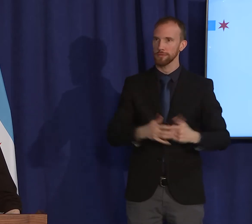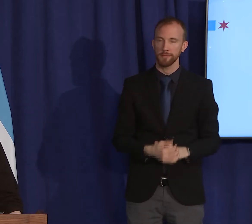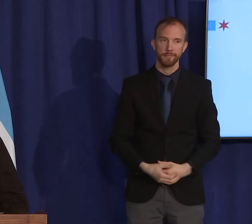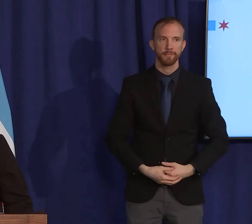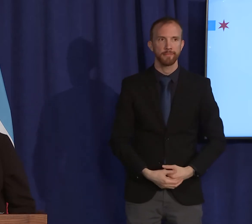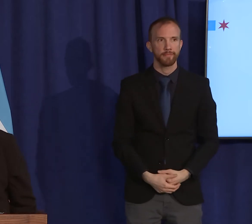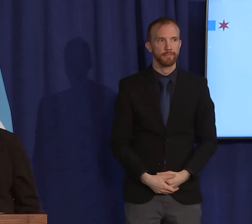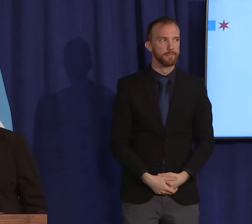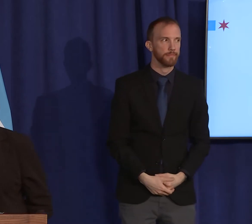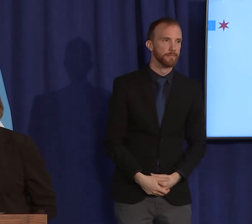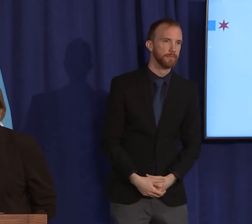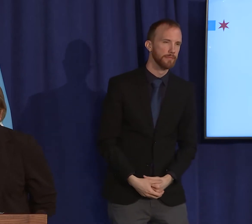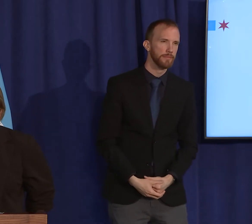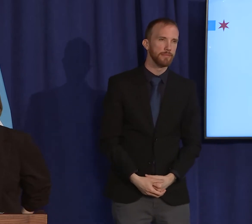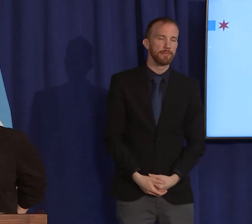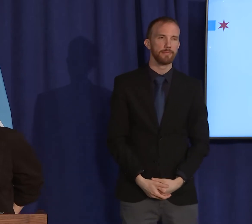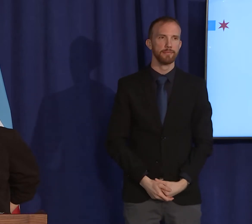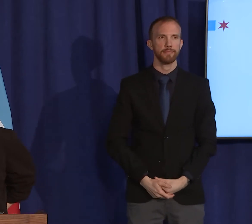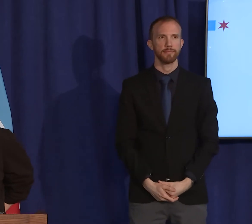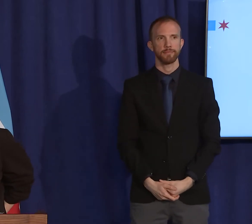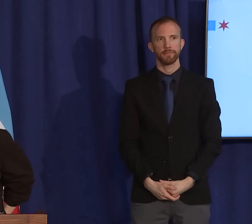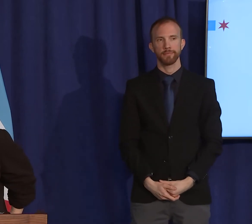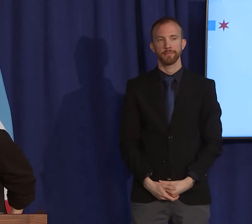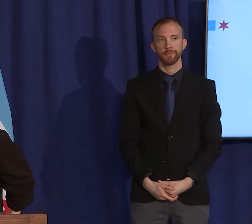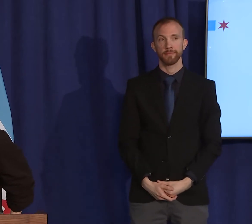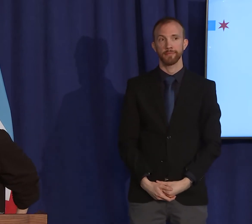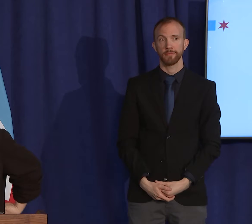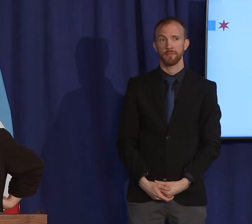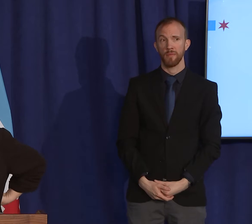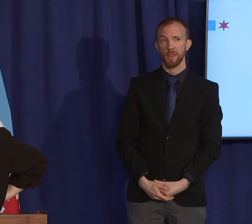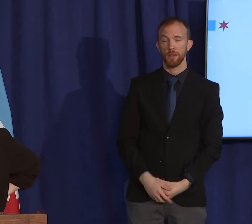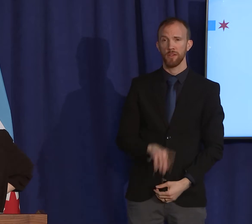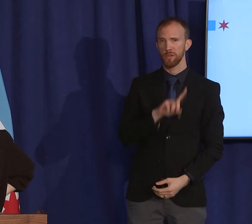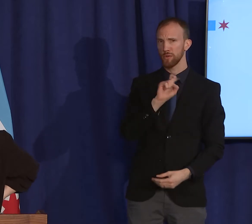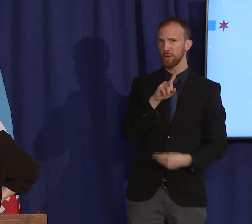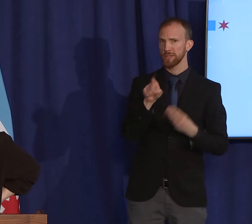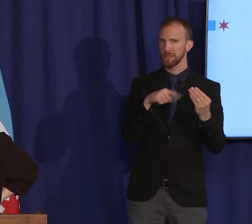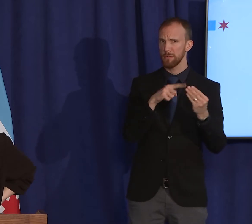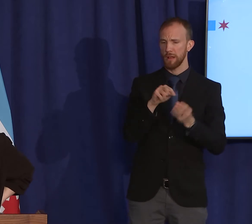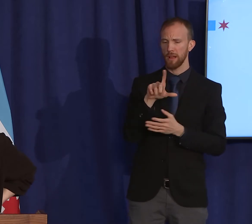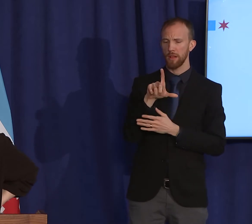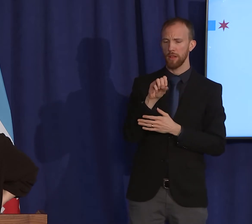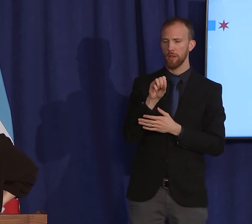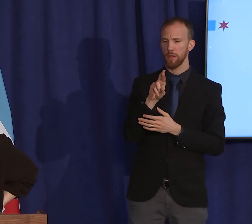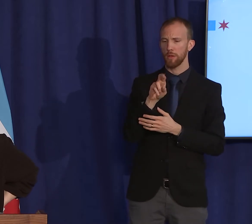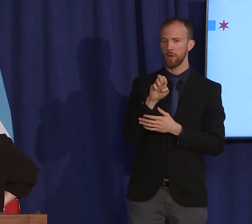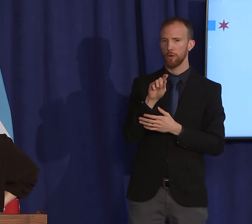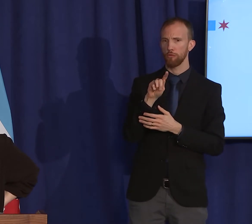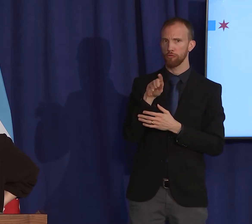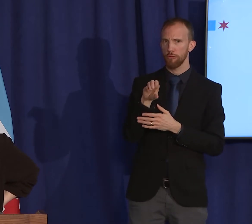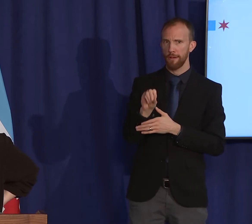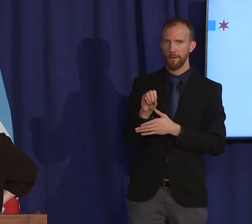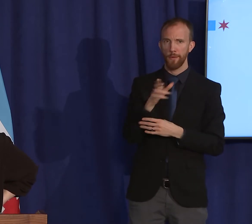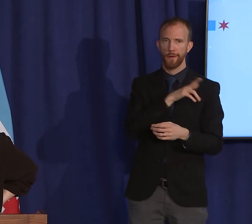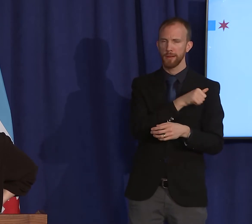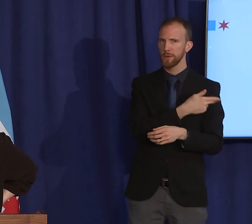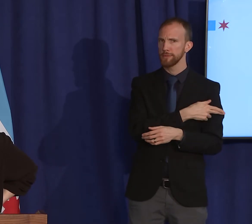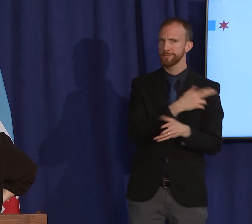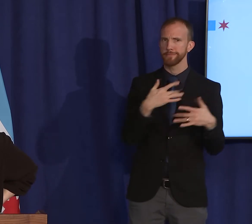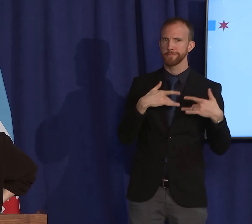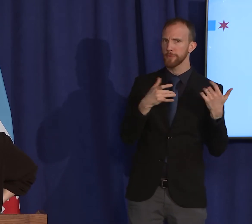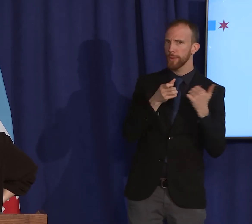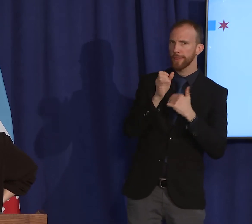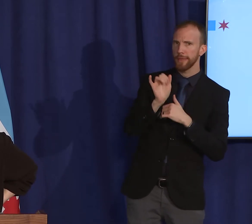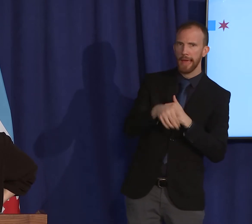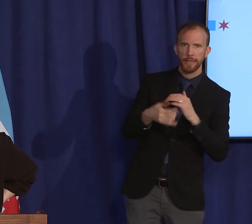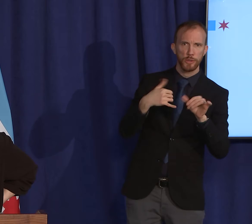related to Loretto Hospital and an update on that. What's the status of the investigation? When did the city